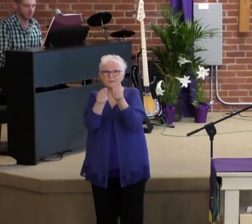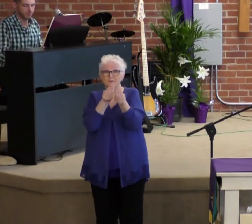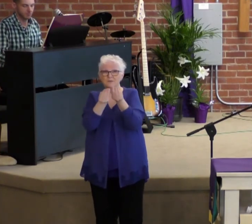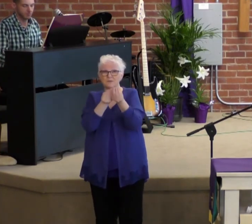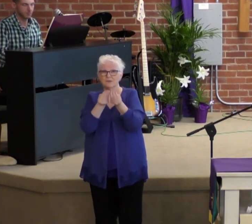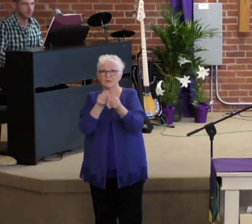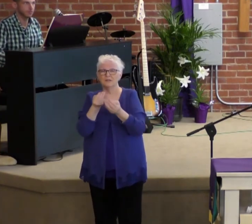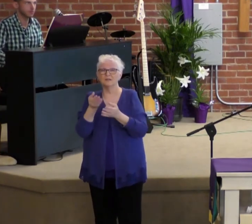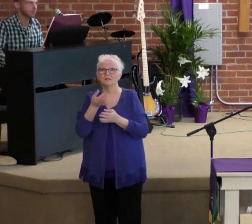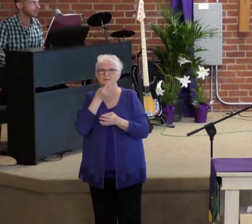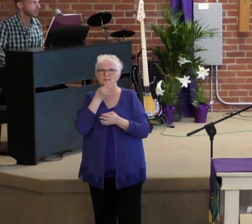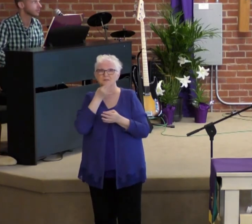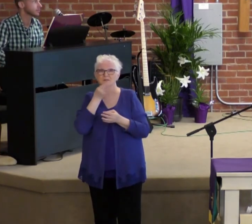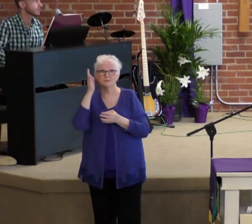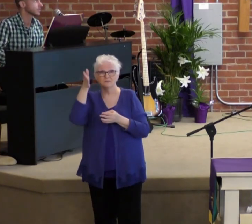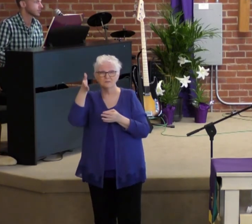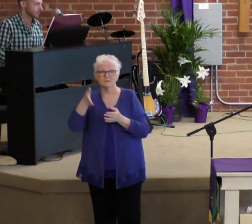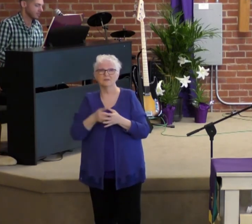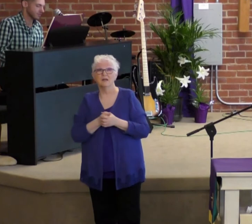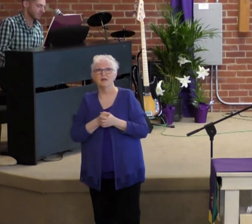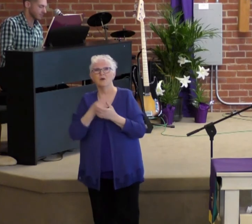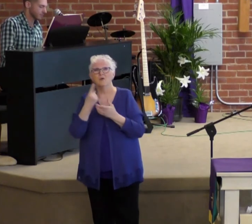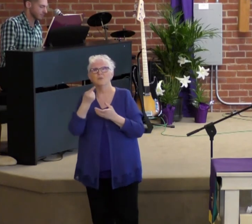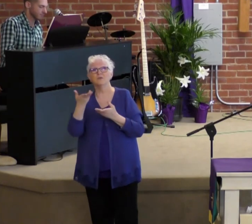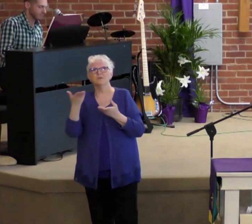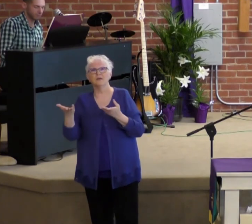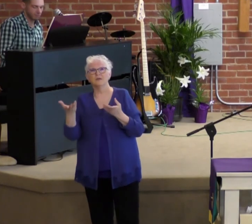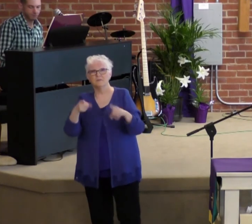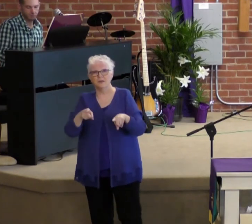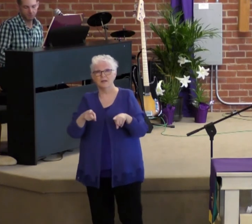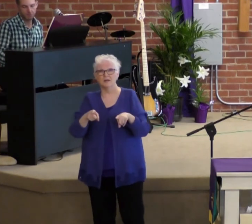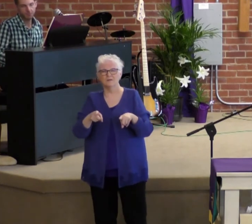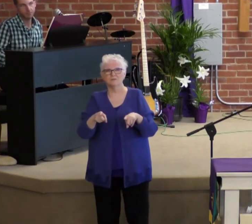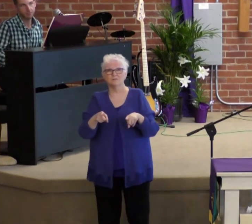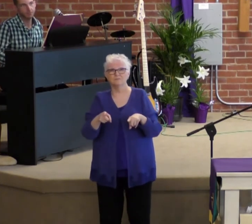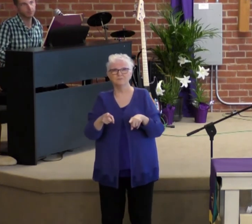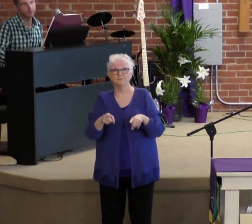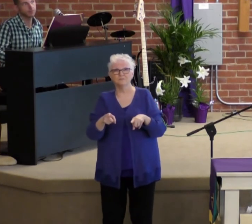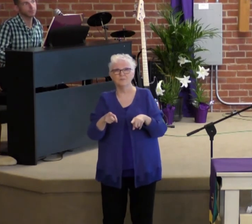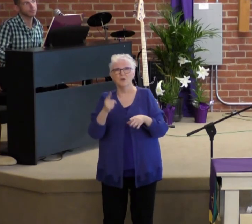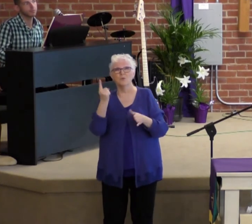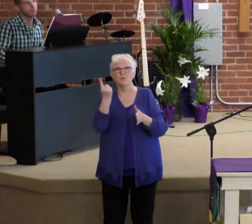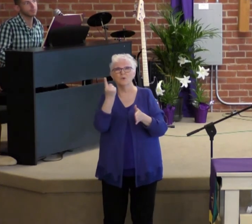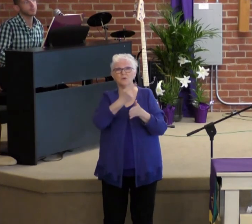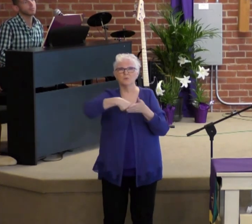months. But one of the things that will be happening a week from tomorrow